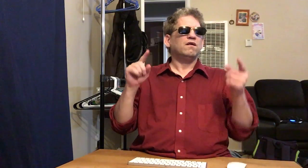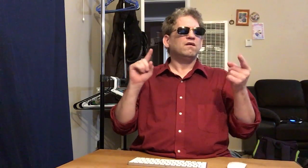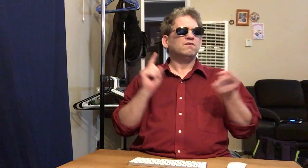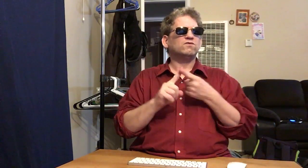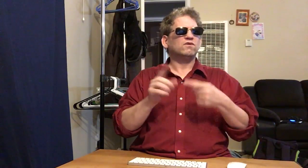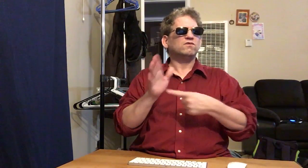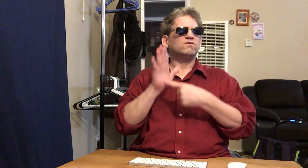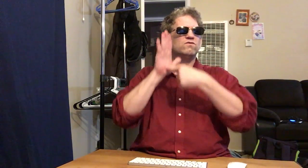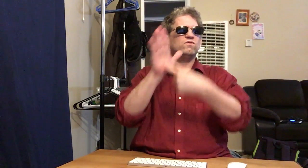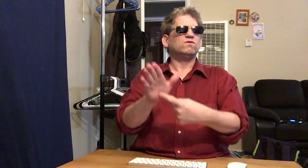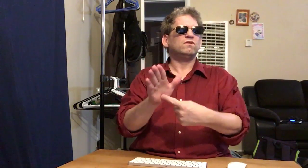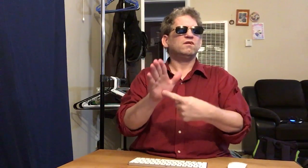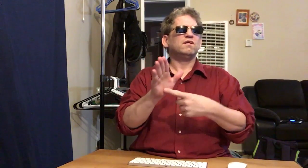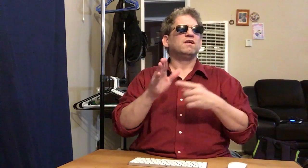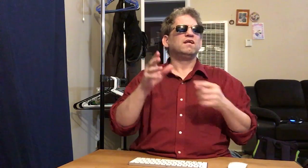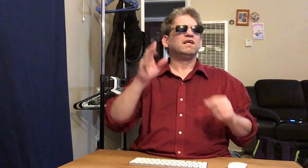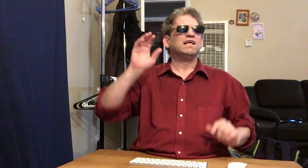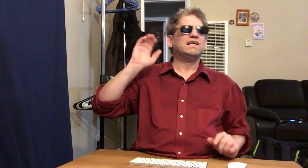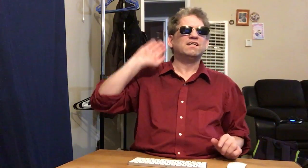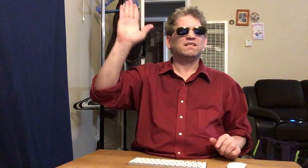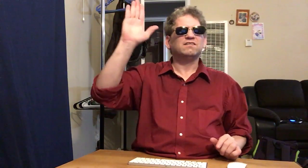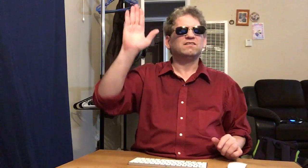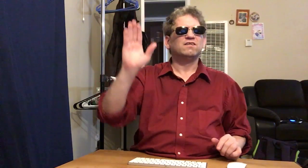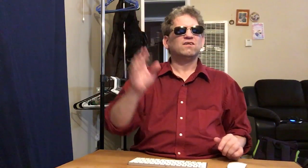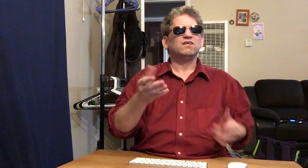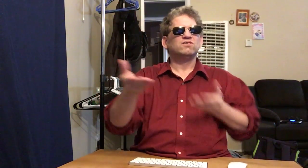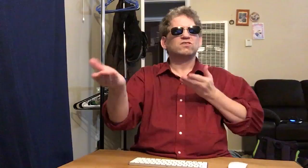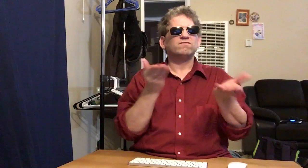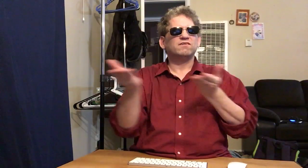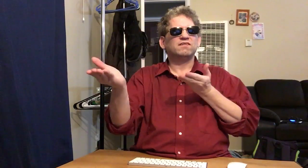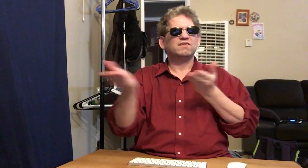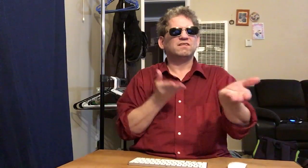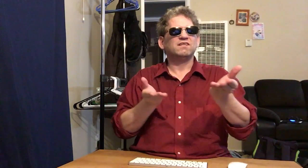The following is intended only for mature audiences. Viewer discretion advised.